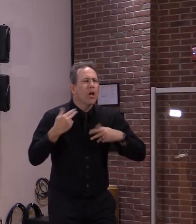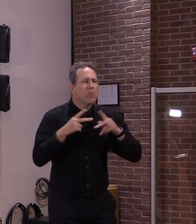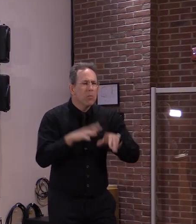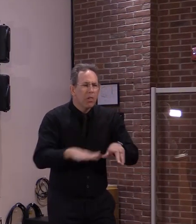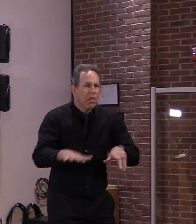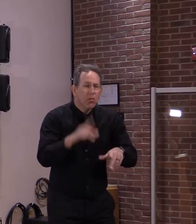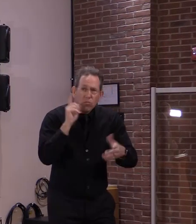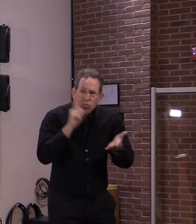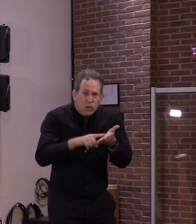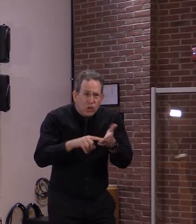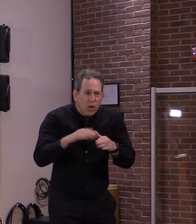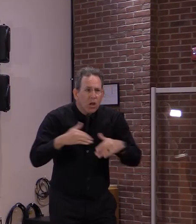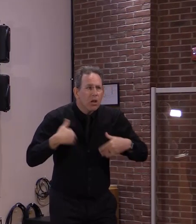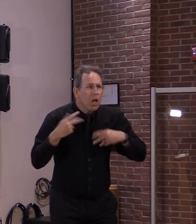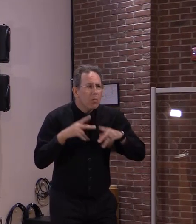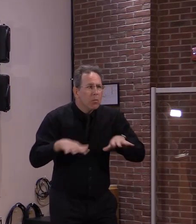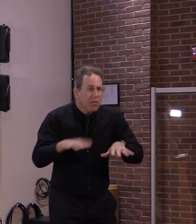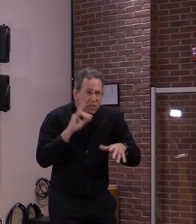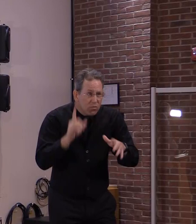change only?